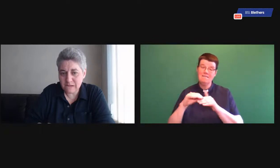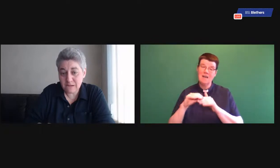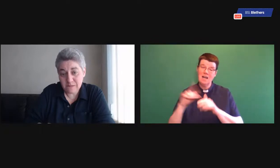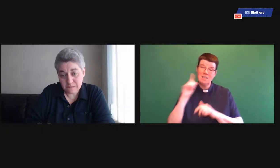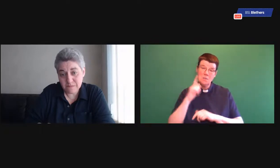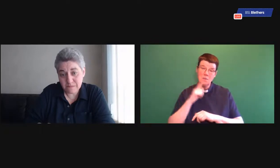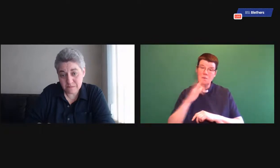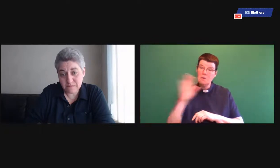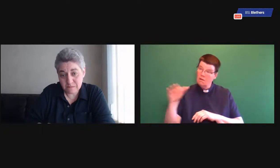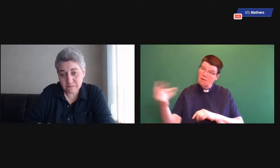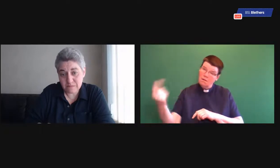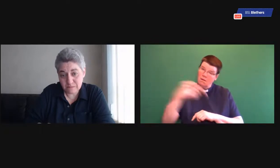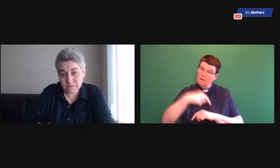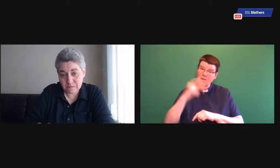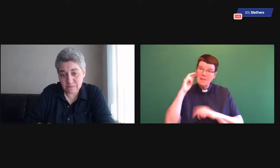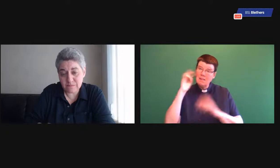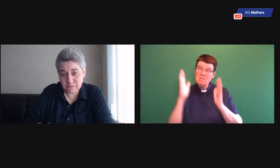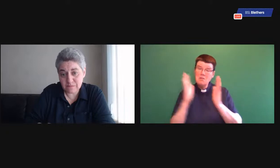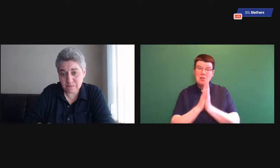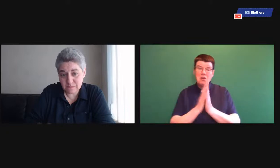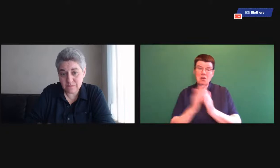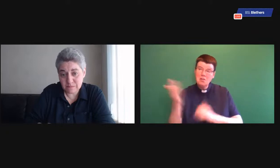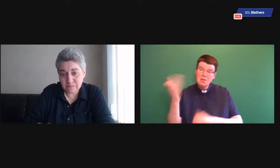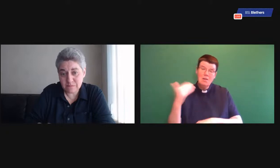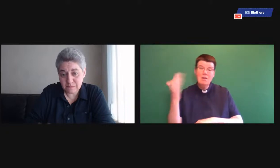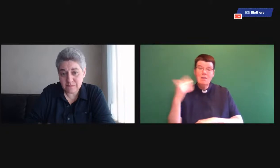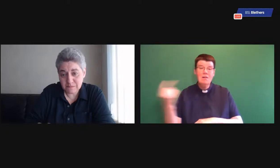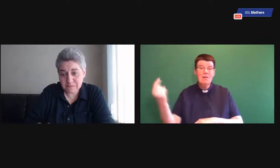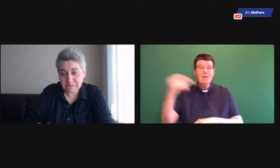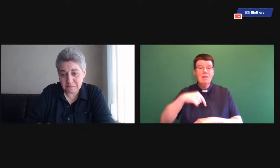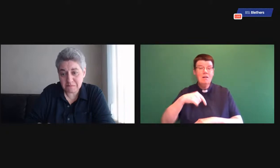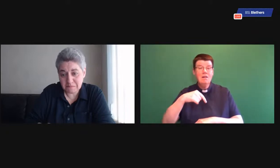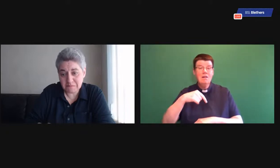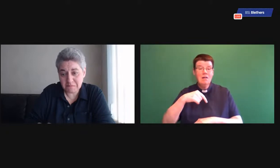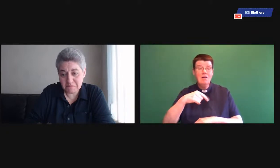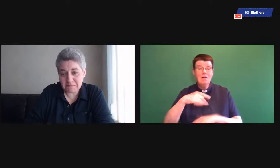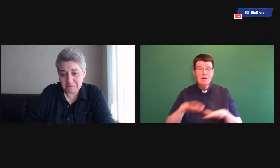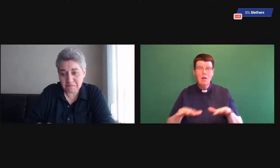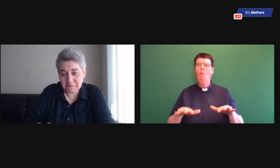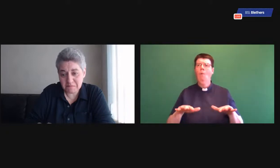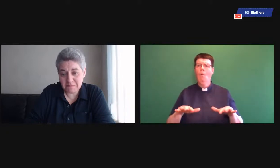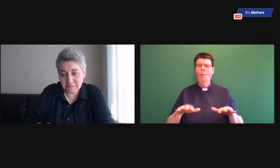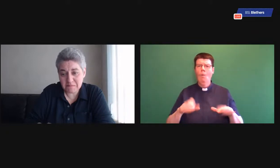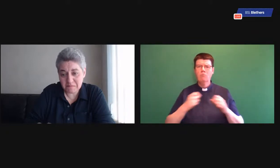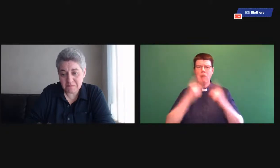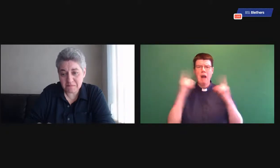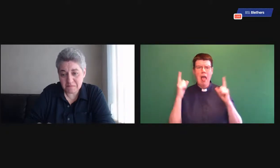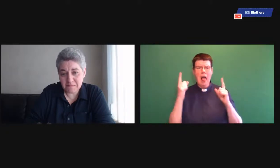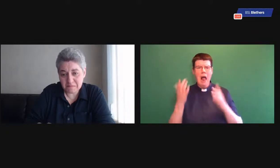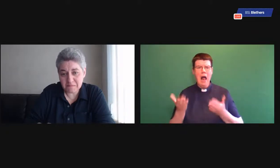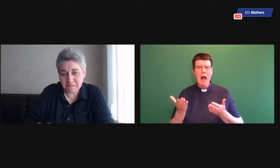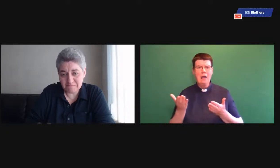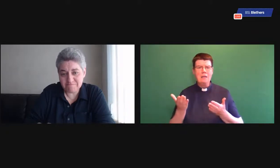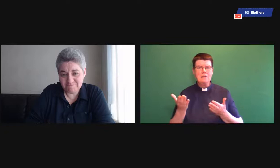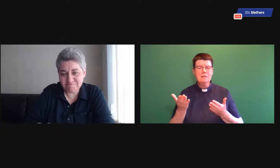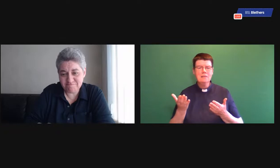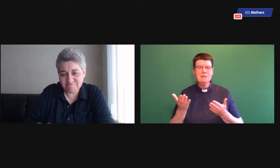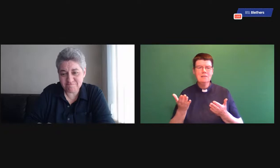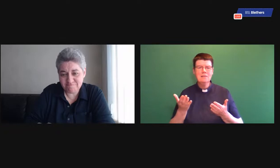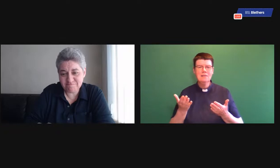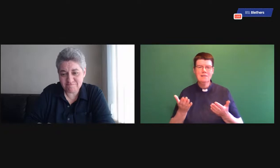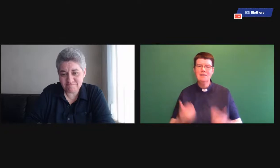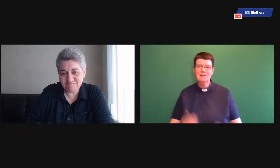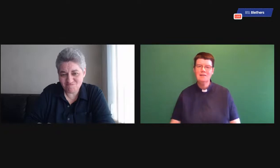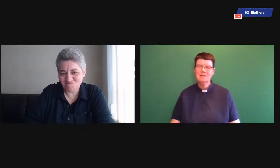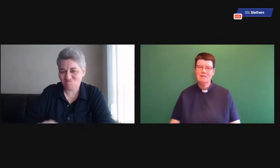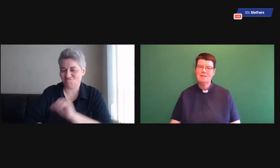experience. It's like the baptism of fire. So honestly, ever happens to me and I'm asked a question, I come in, I come straight out with,